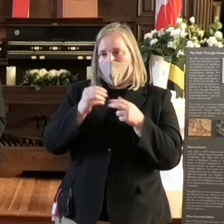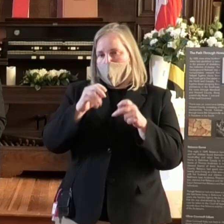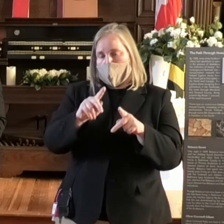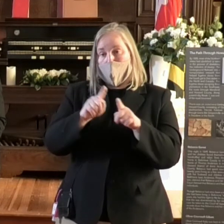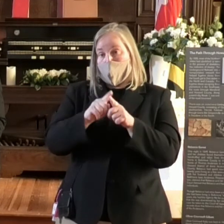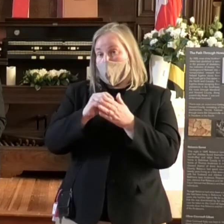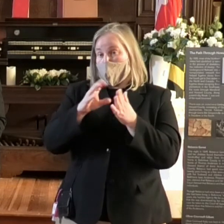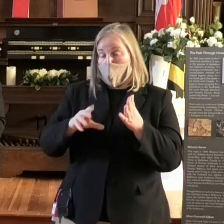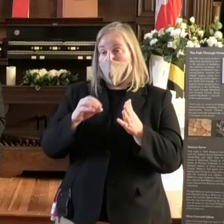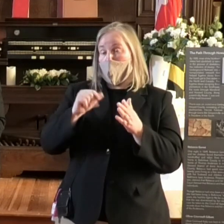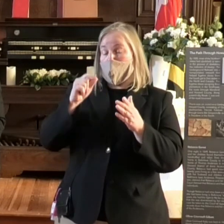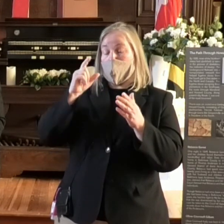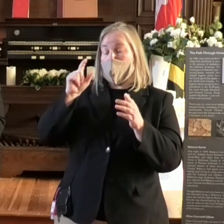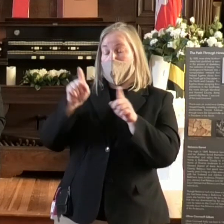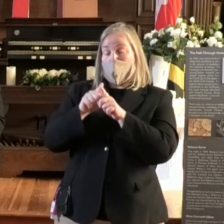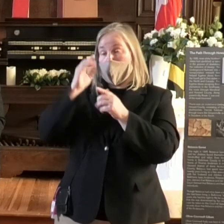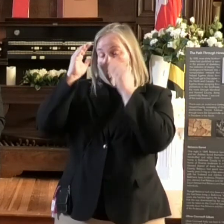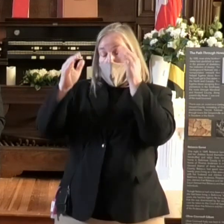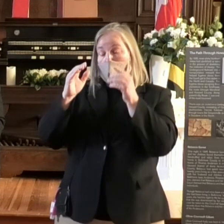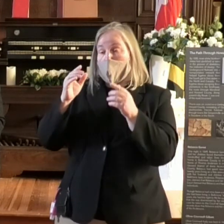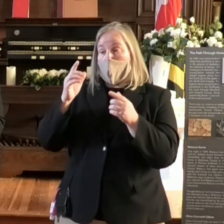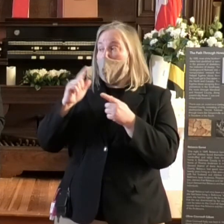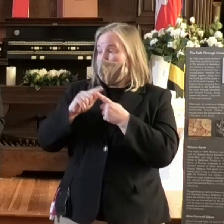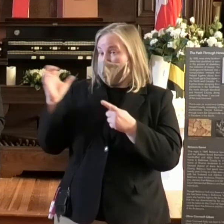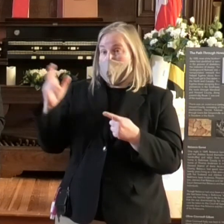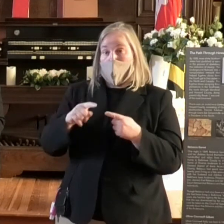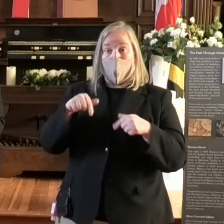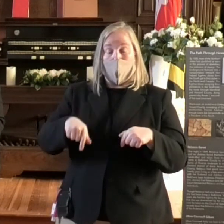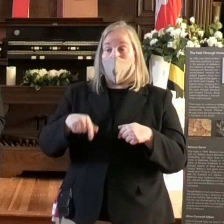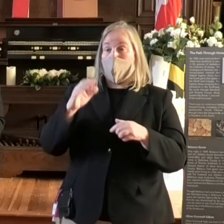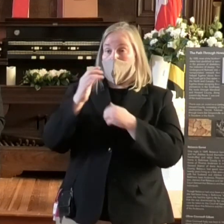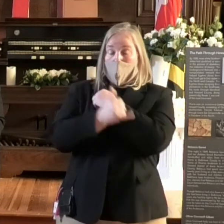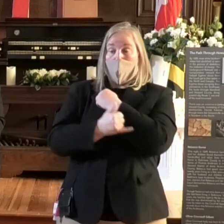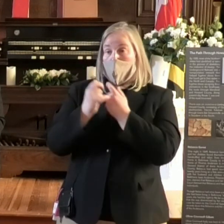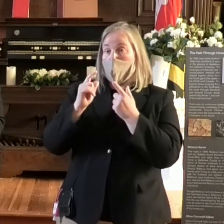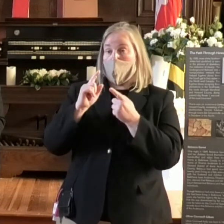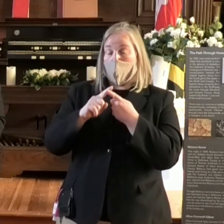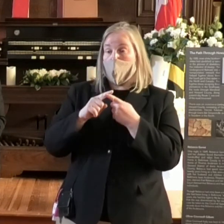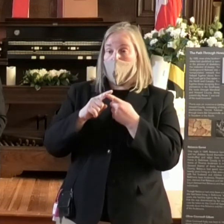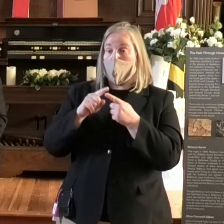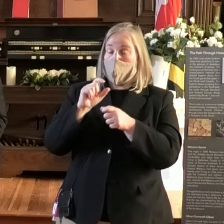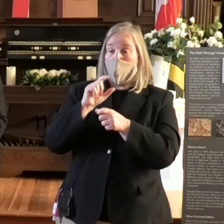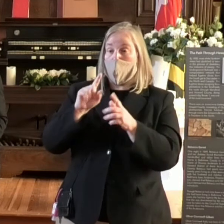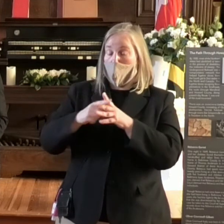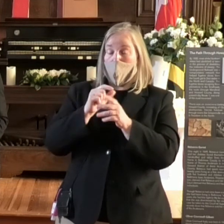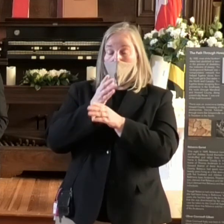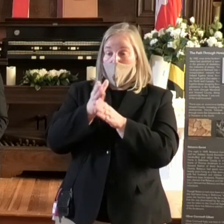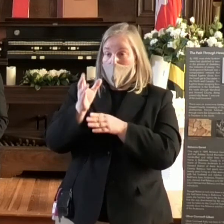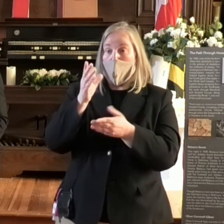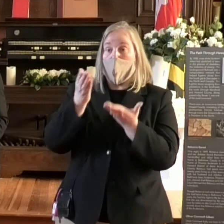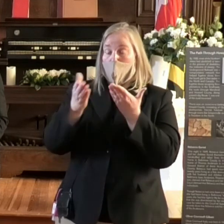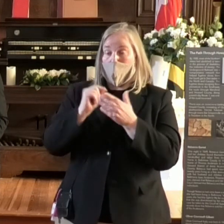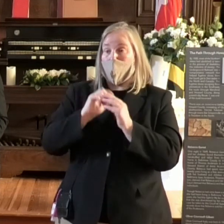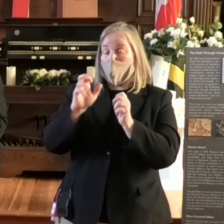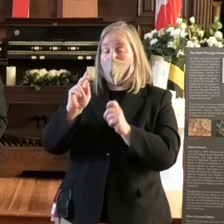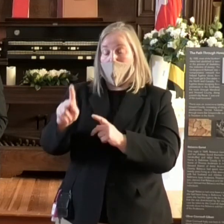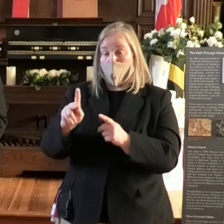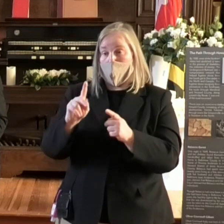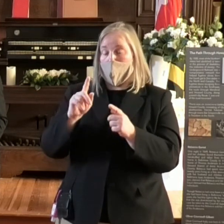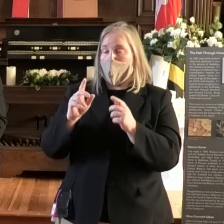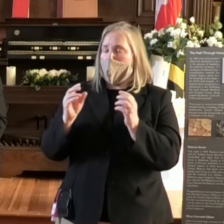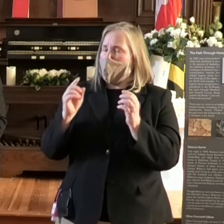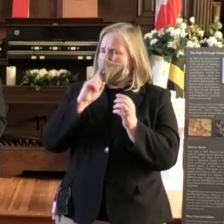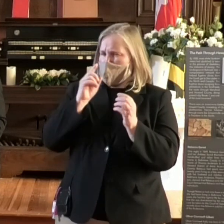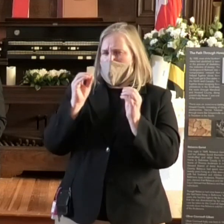as an adult who returned to this county to start my career, to serve, and to give back. Rather, it was more the case that the names